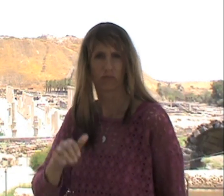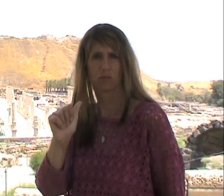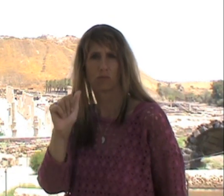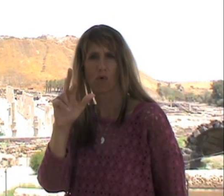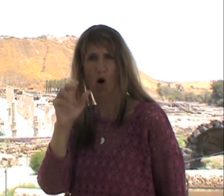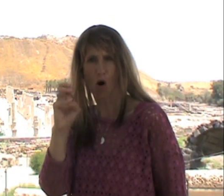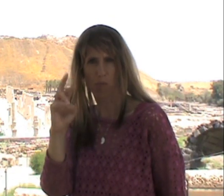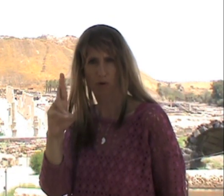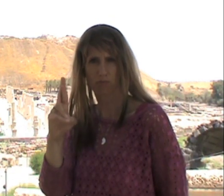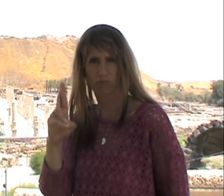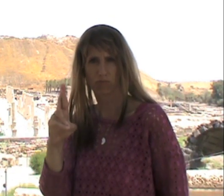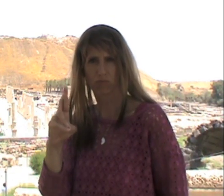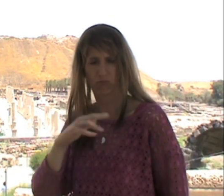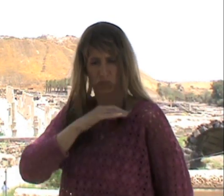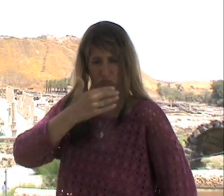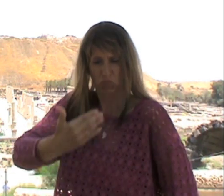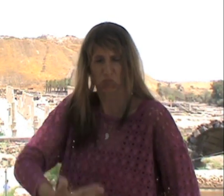took the armor